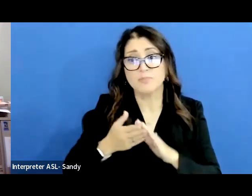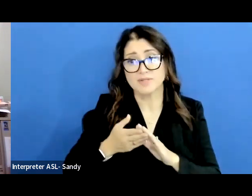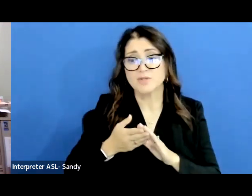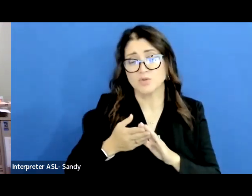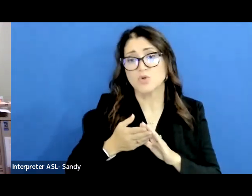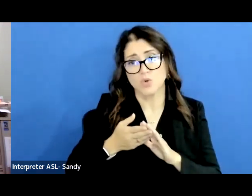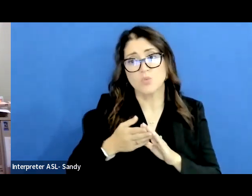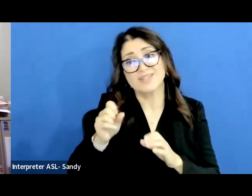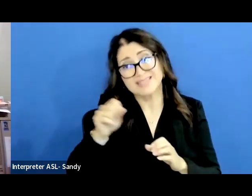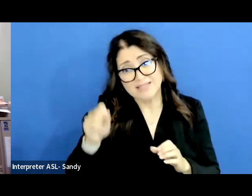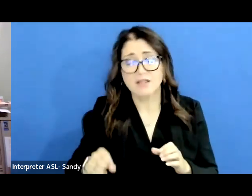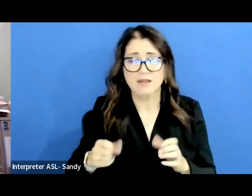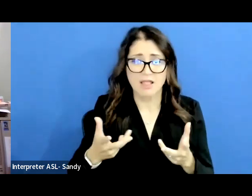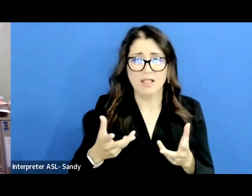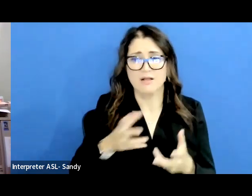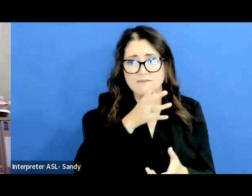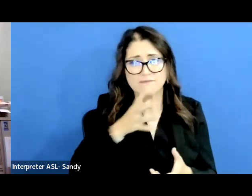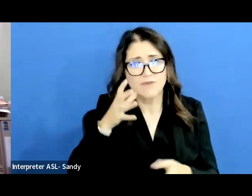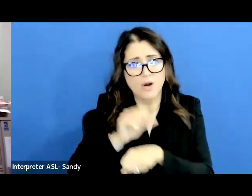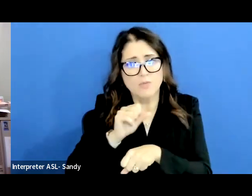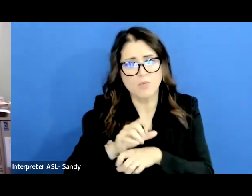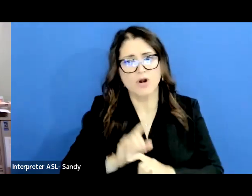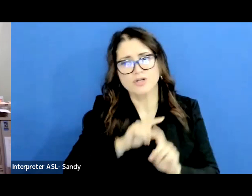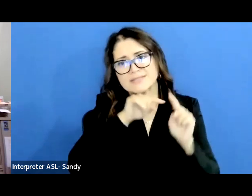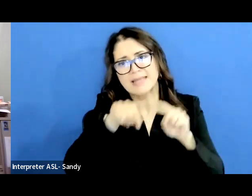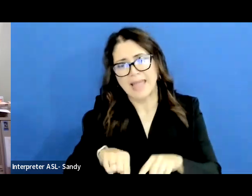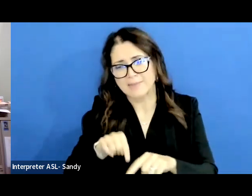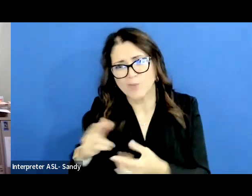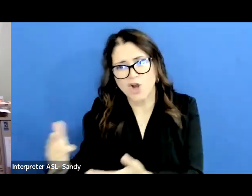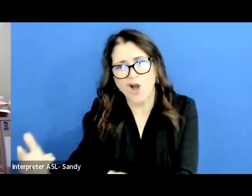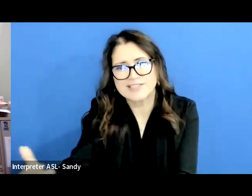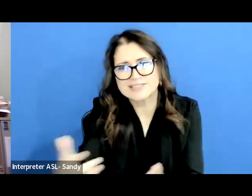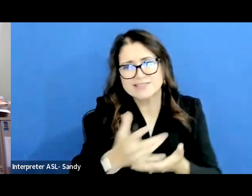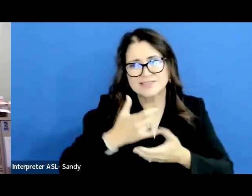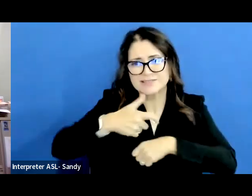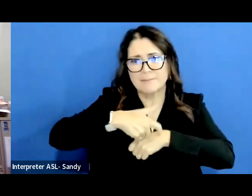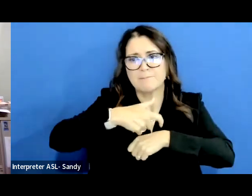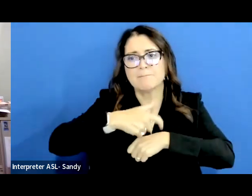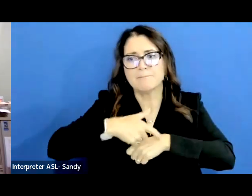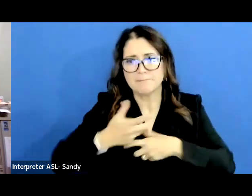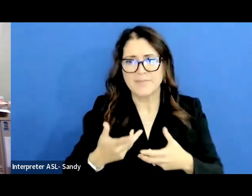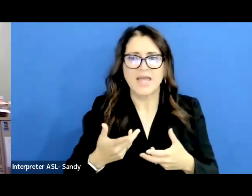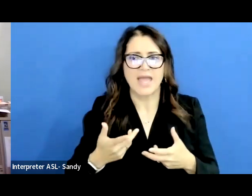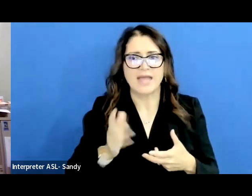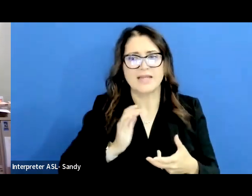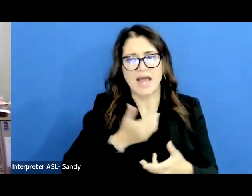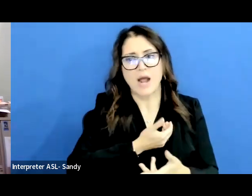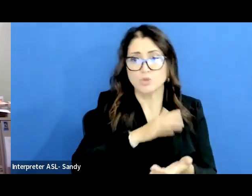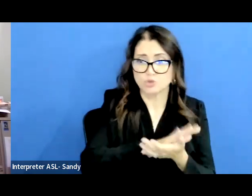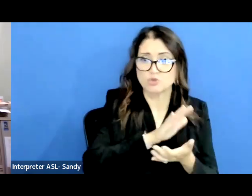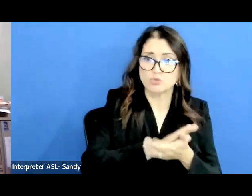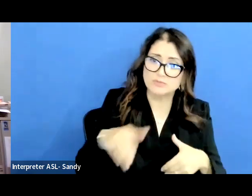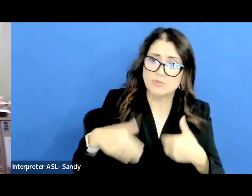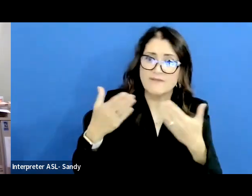work during harvest. Our public schools provided programs for the children, for the families who were working in the